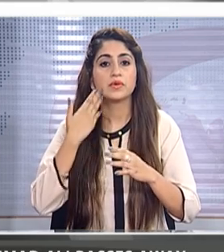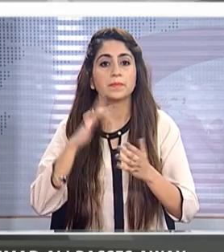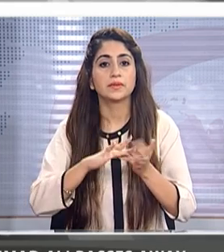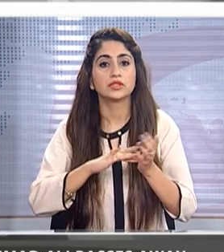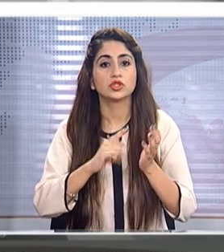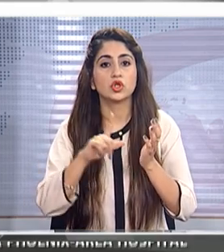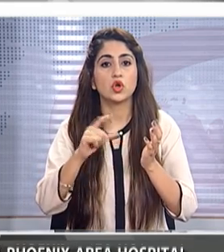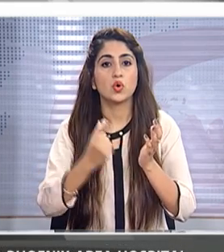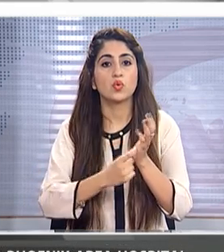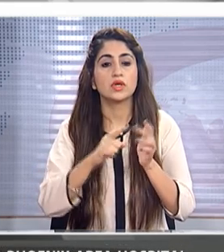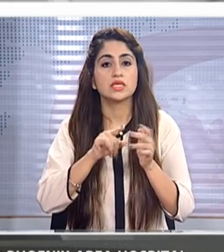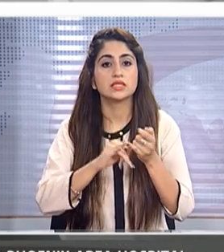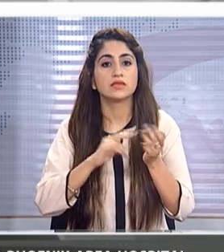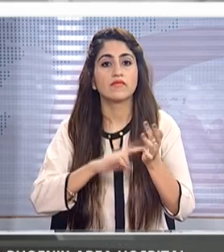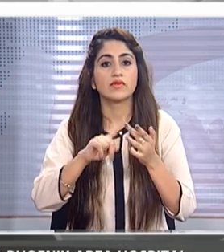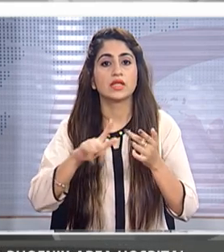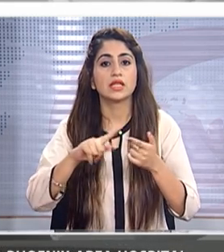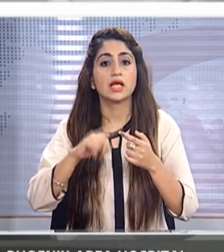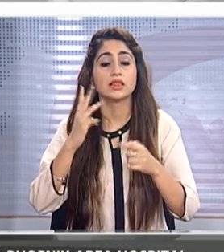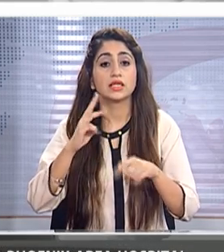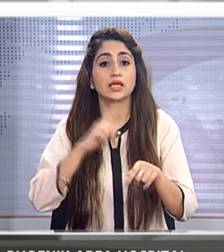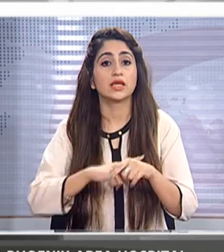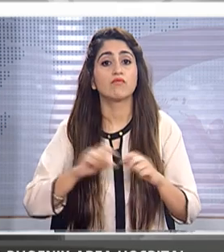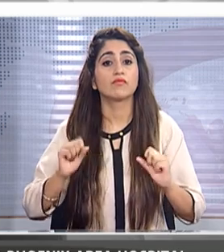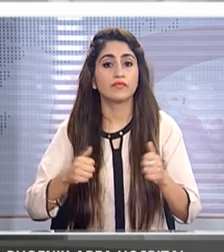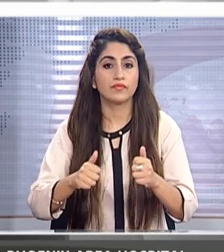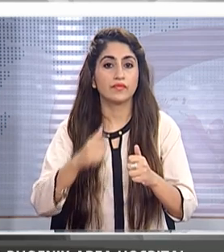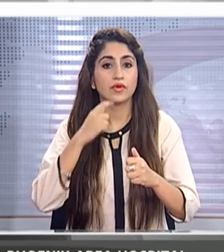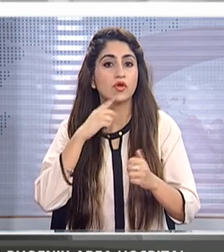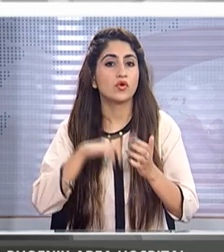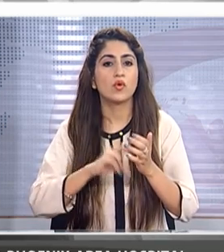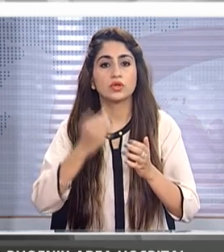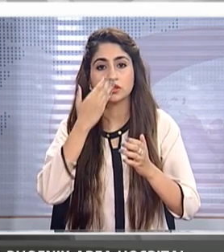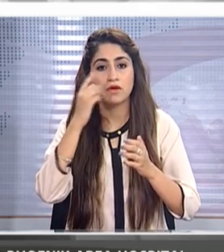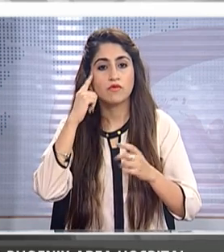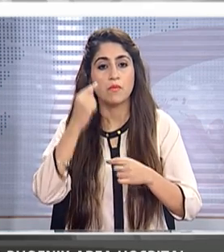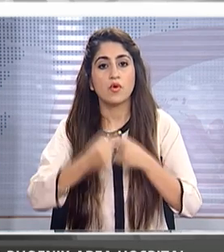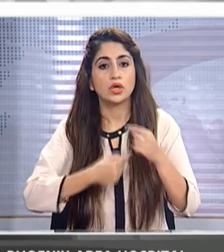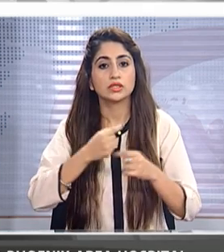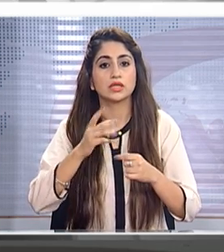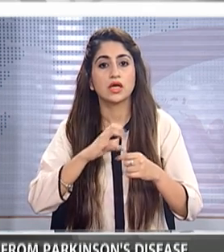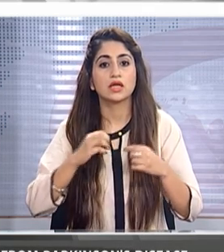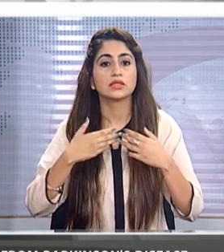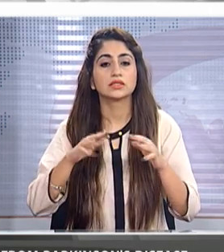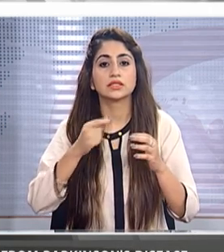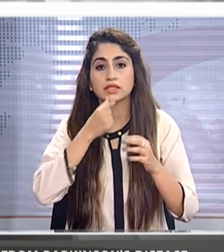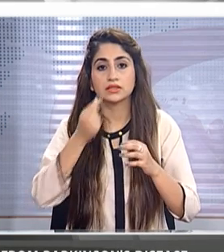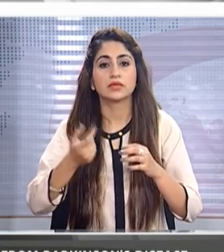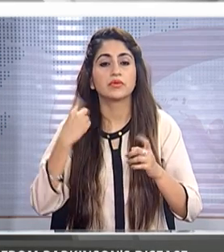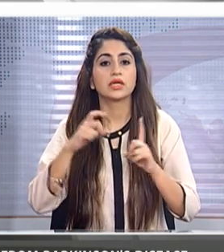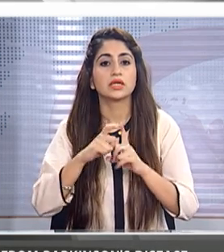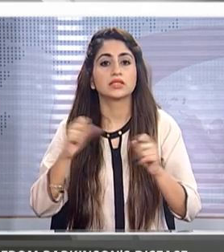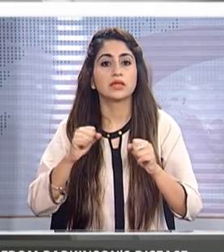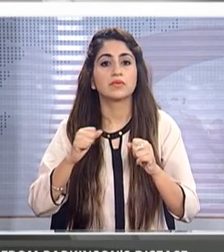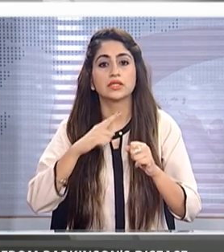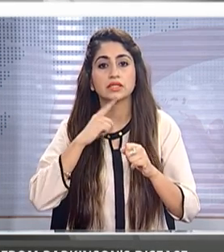Louisville in Kentucky. The three-time world heavyweight champion did not shy away from politics or controversy, releasing a